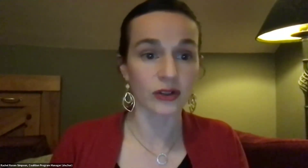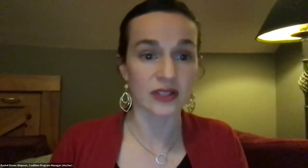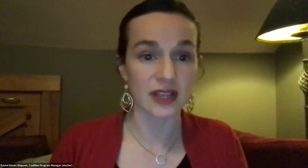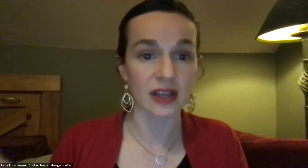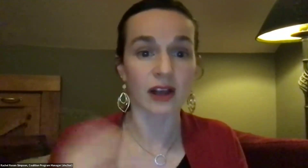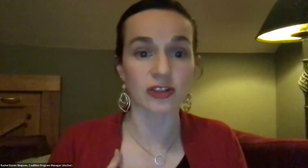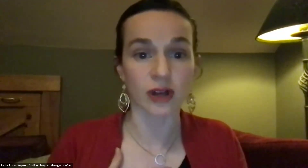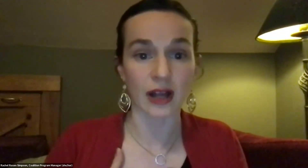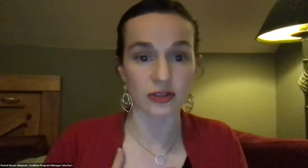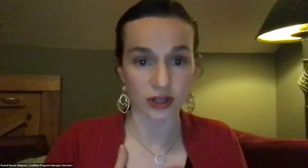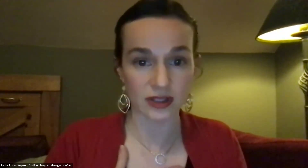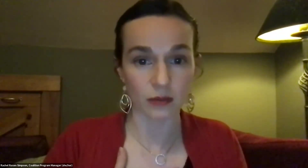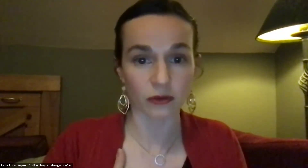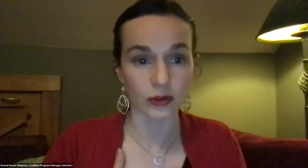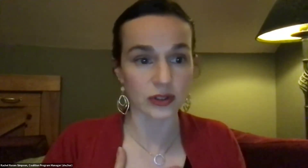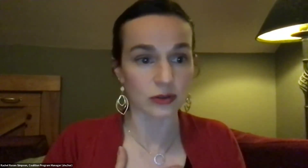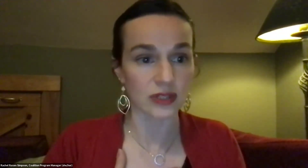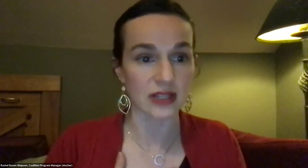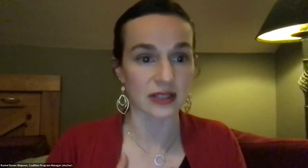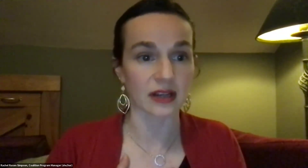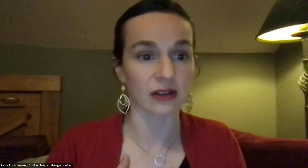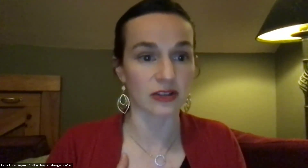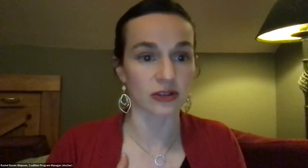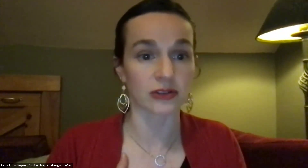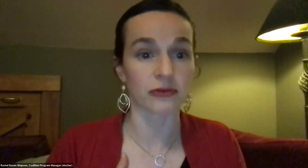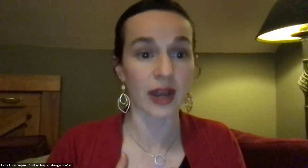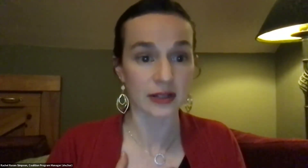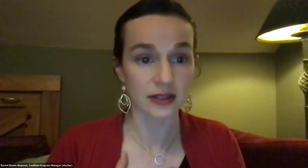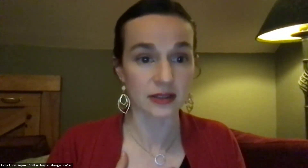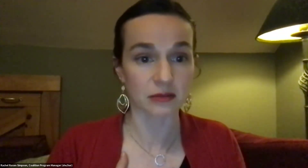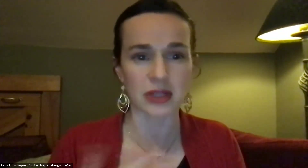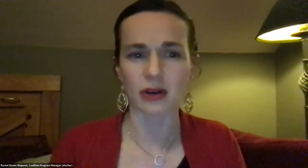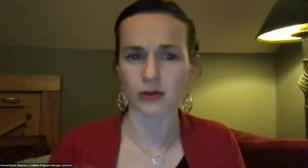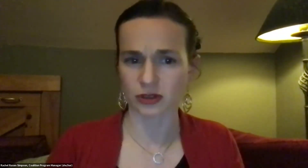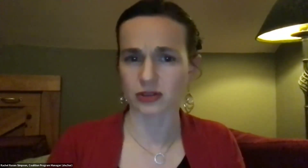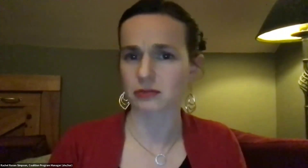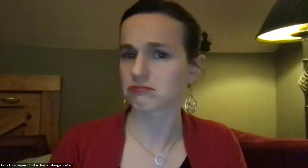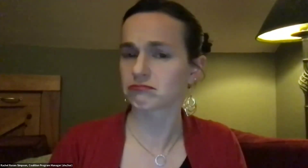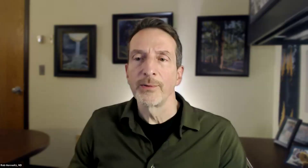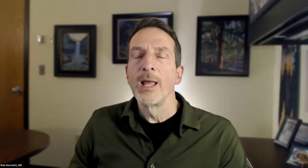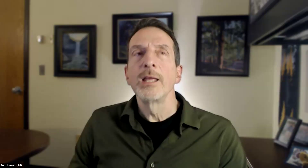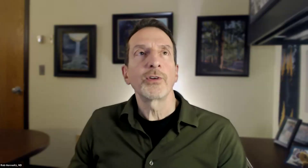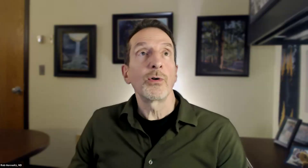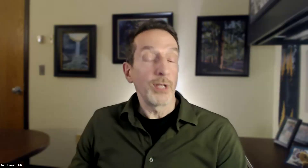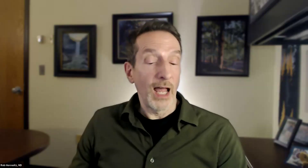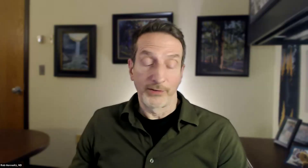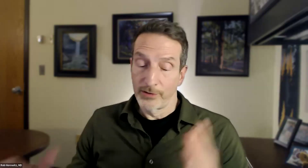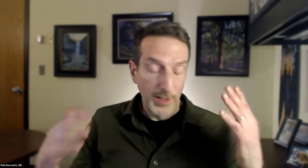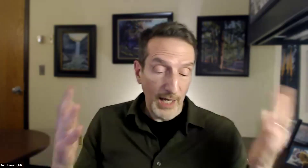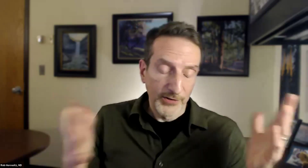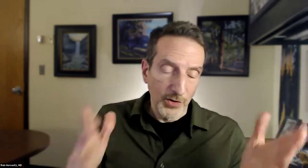And sure. could the psychological constructs some folks use as a psychological defense be altered? Yes.